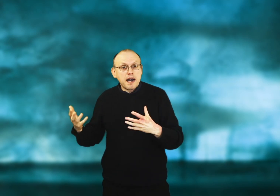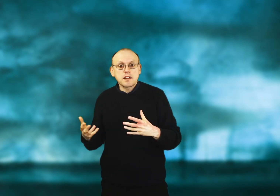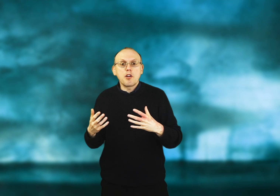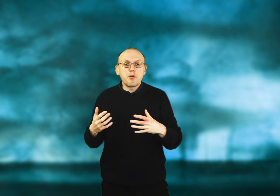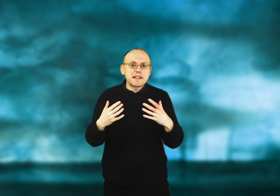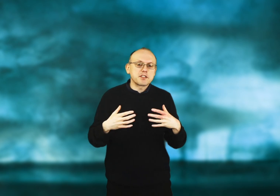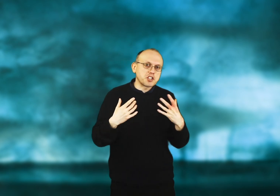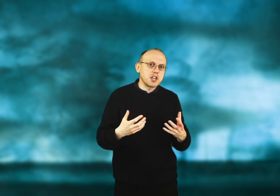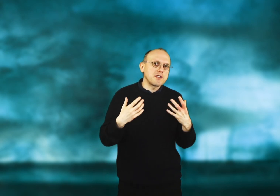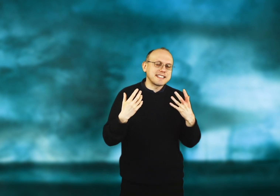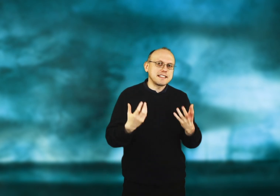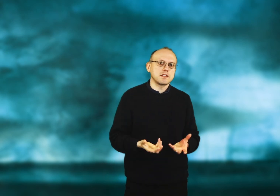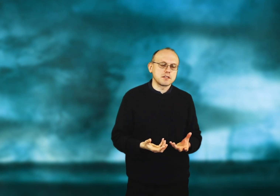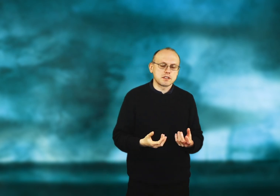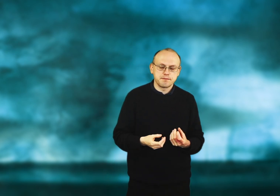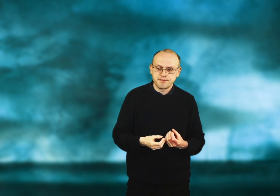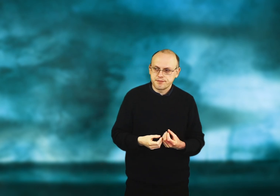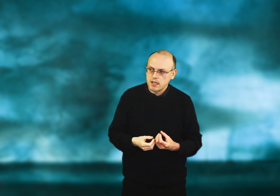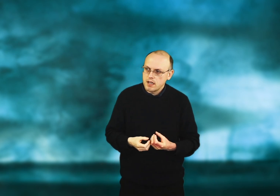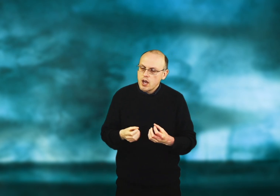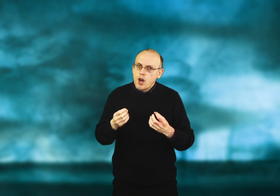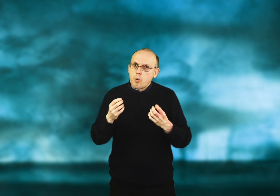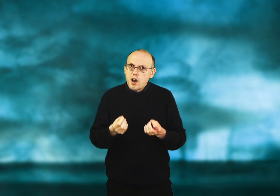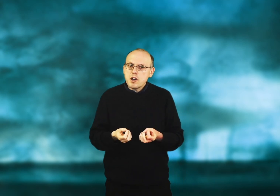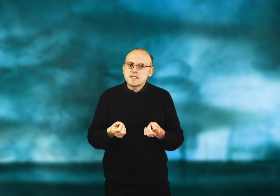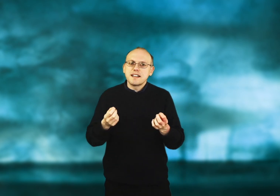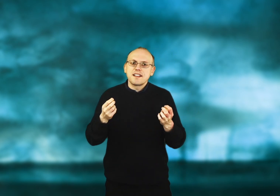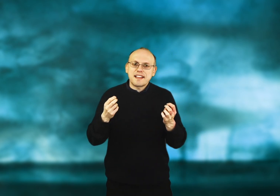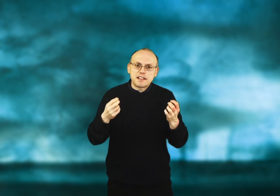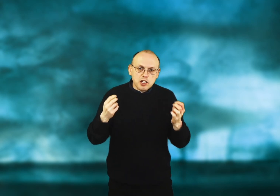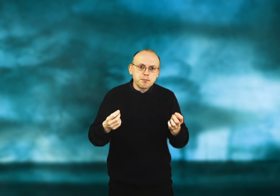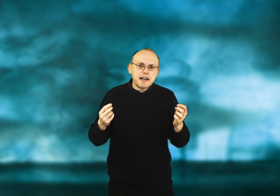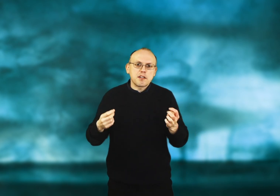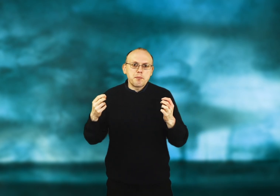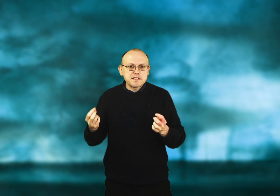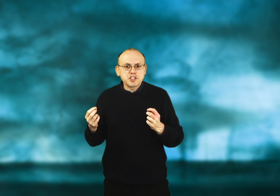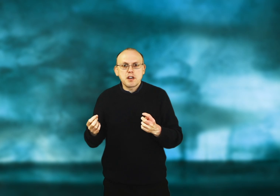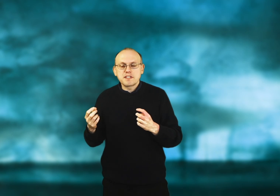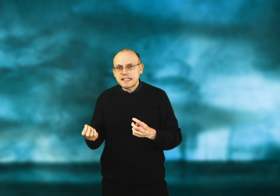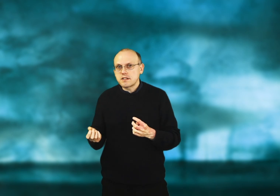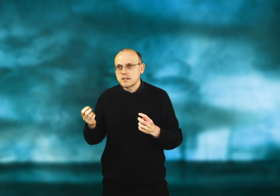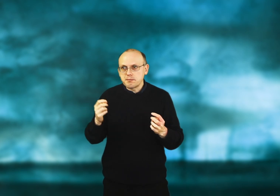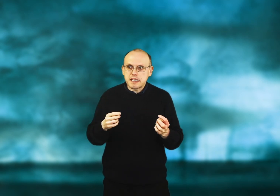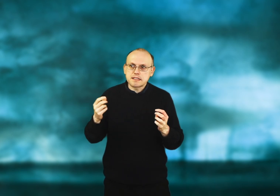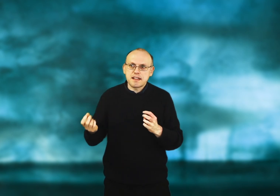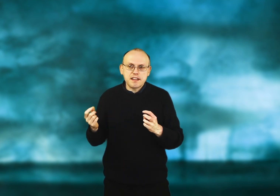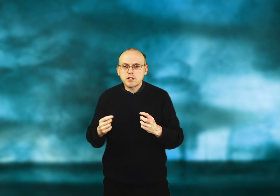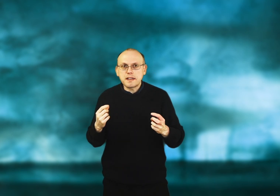of the main structure of the sentence. Words that are not part of the main structure of the sentence means that they don't really need to